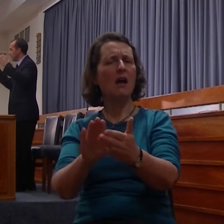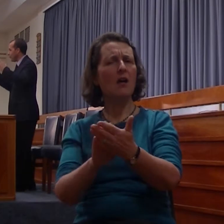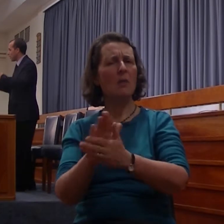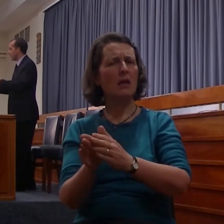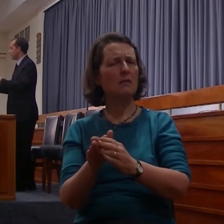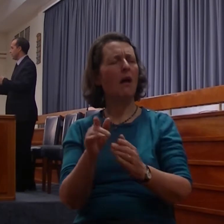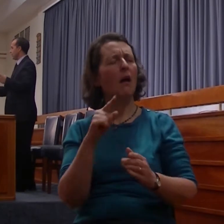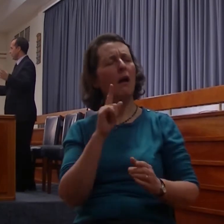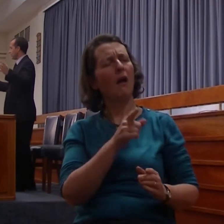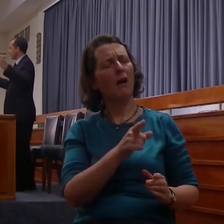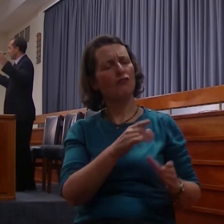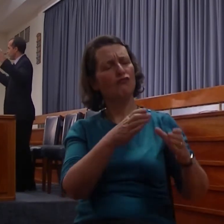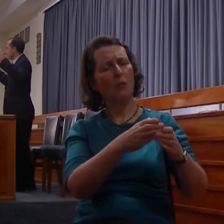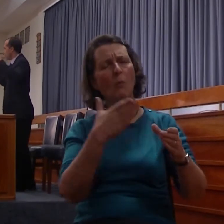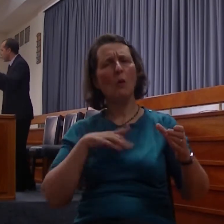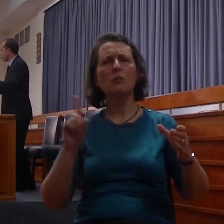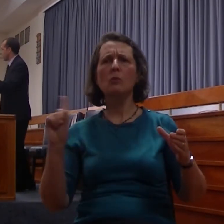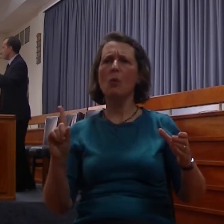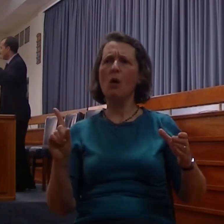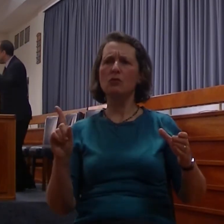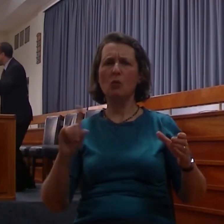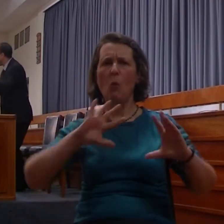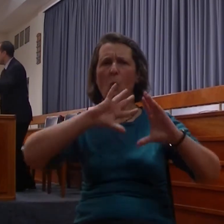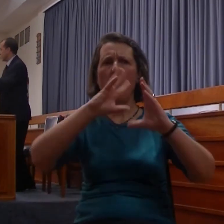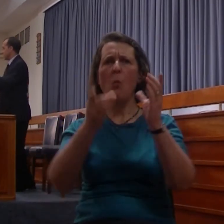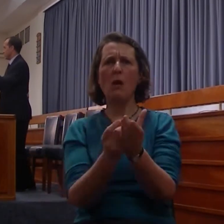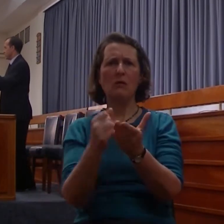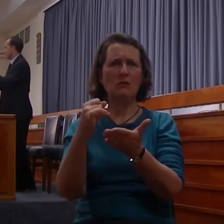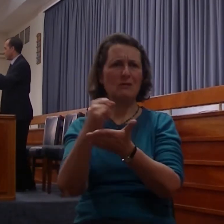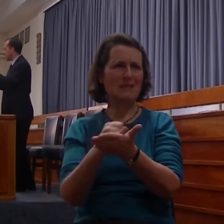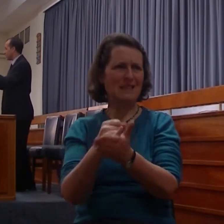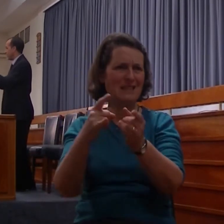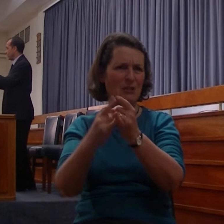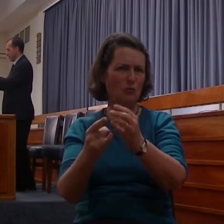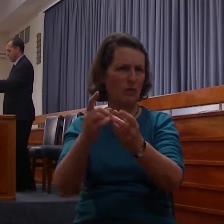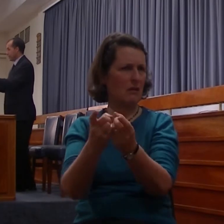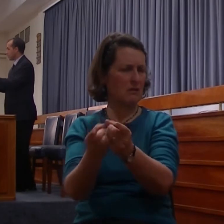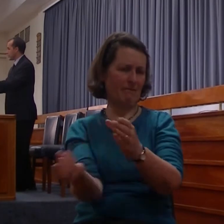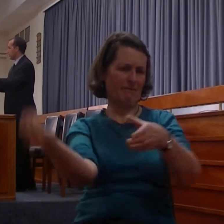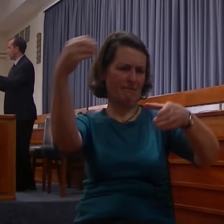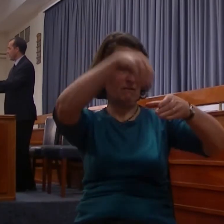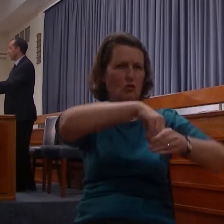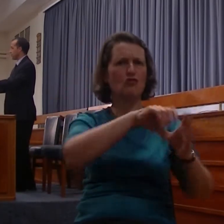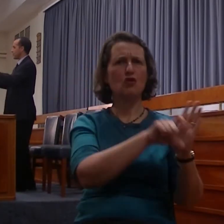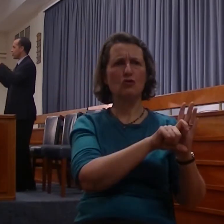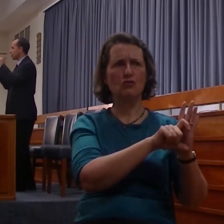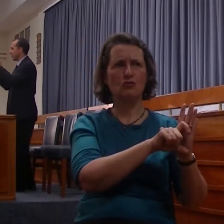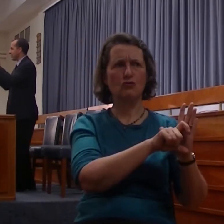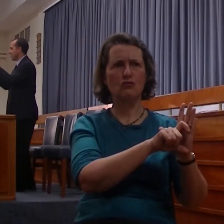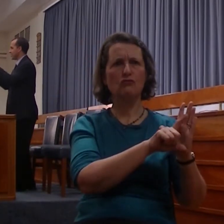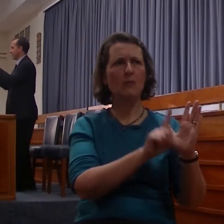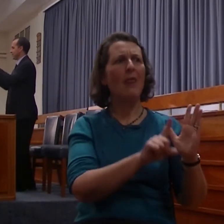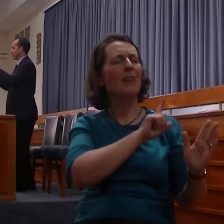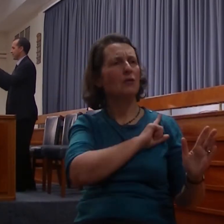debauchery and worldliness. So they wanted to bring the world, they wanted to bring immorality, they wanted to bring